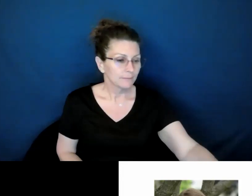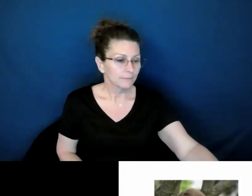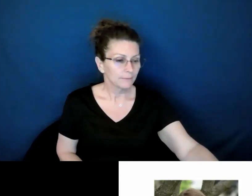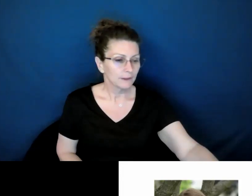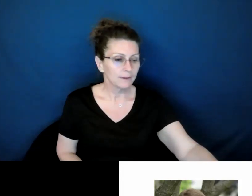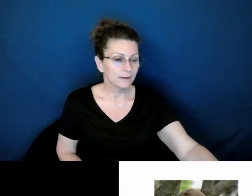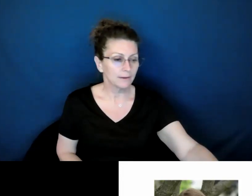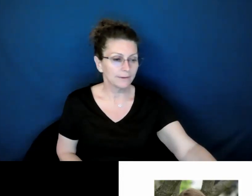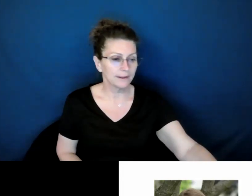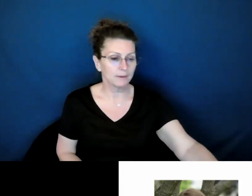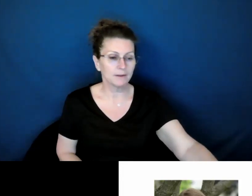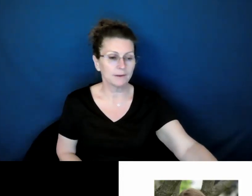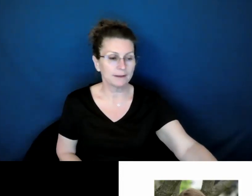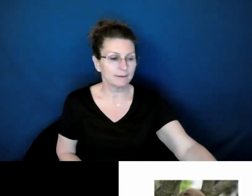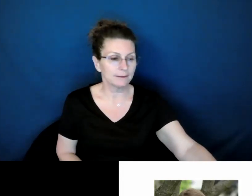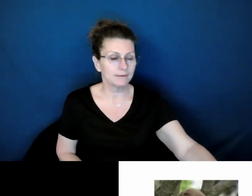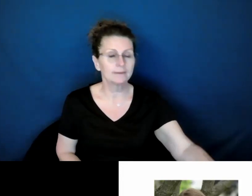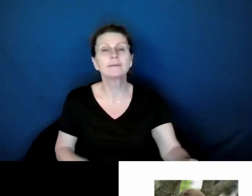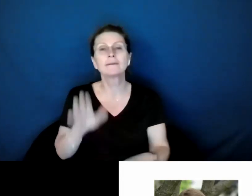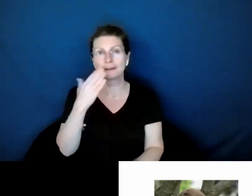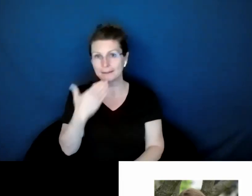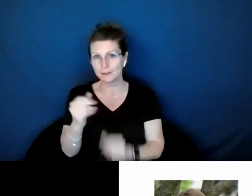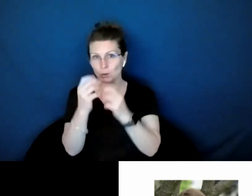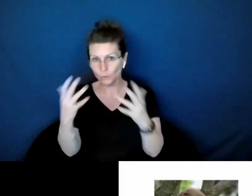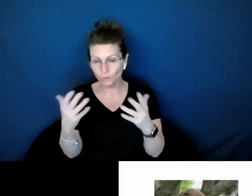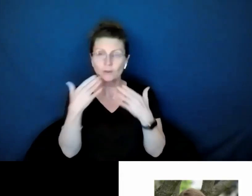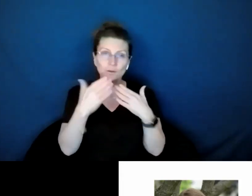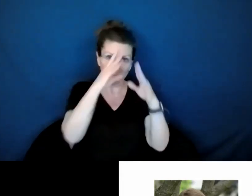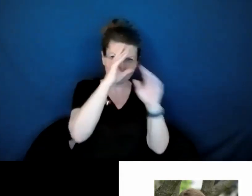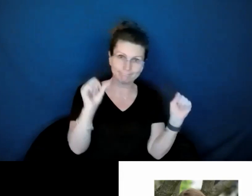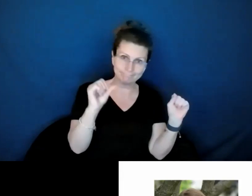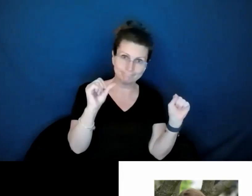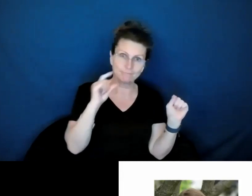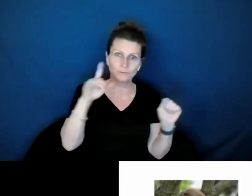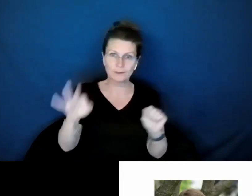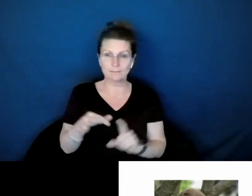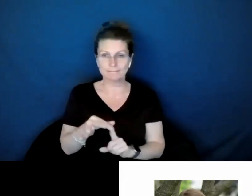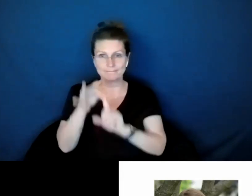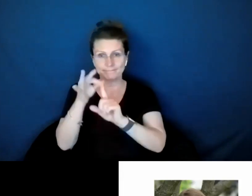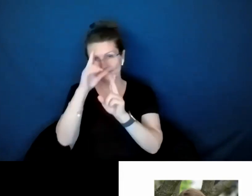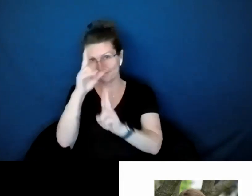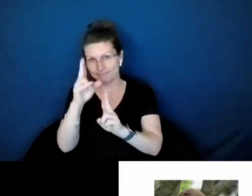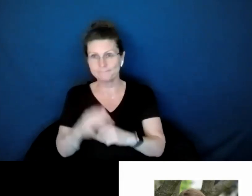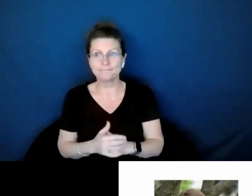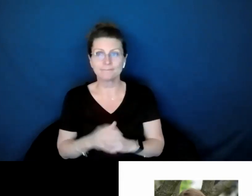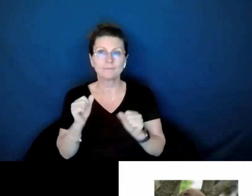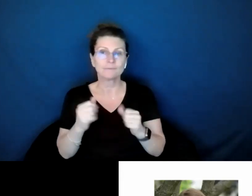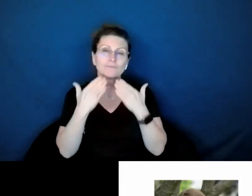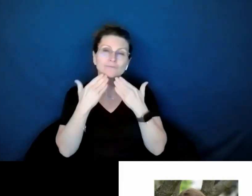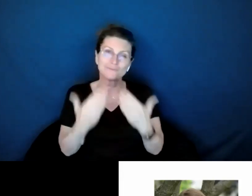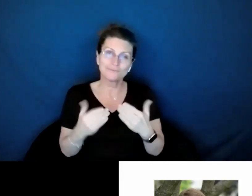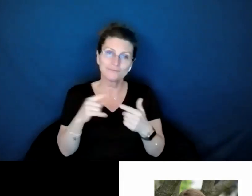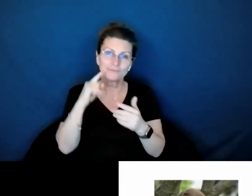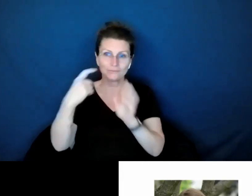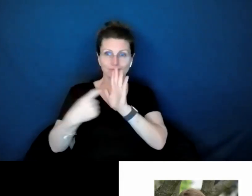Thank you so much, Amir. And thank you, President Lenton, for this really special honor. I'm sincerely grateful to be